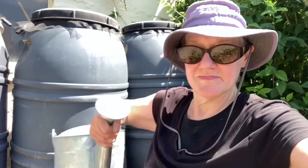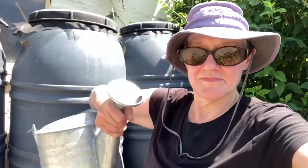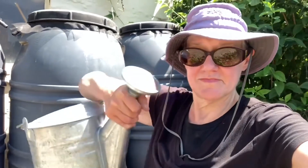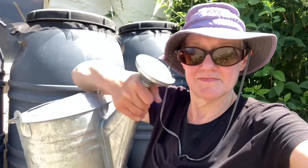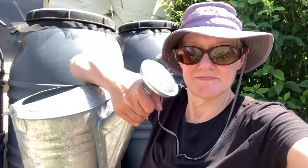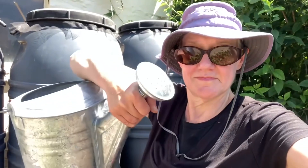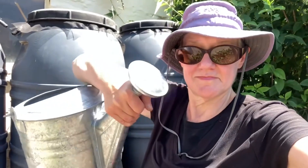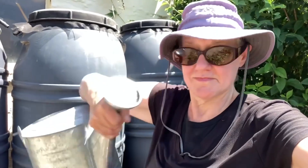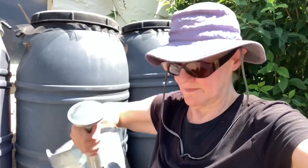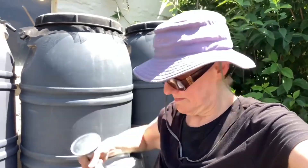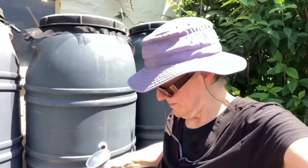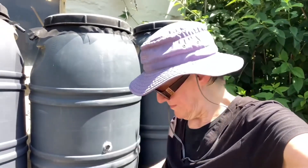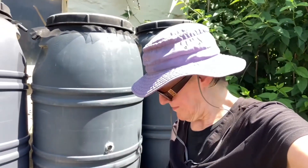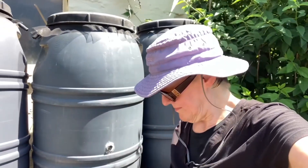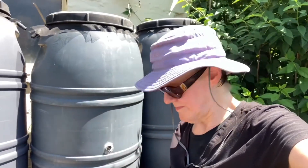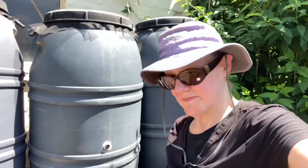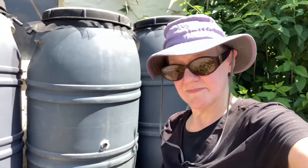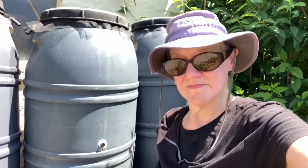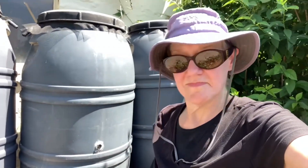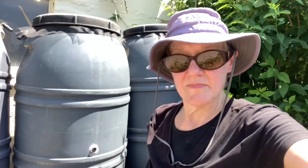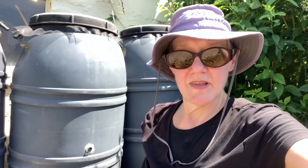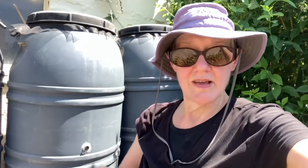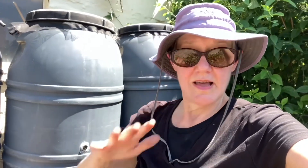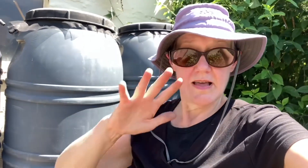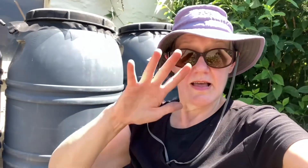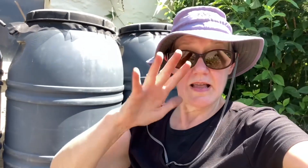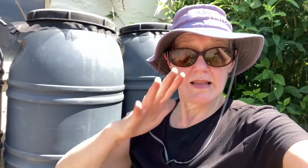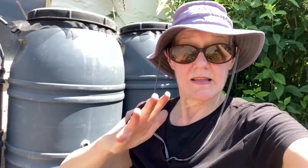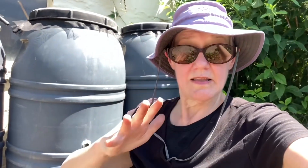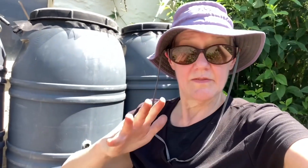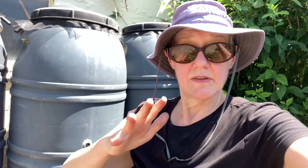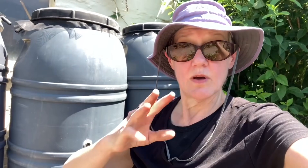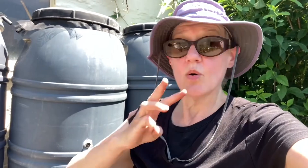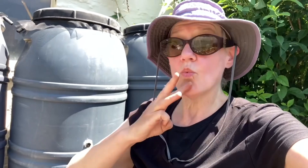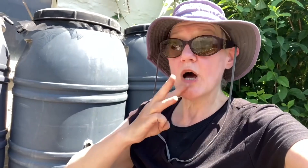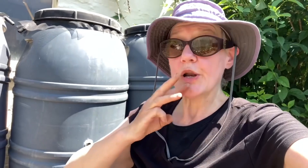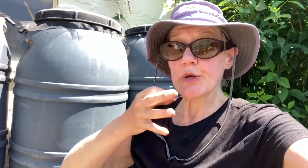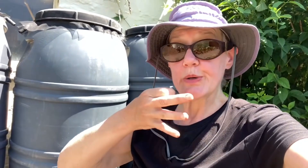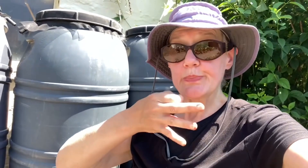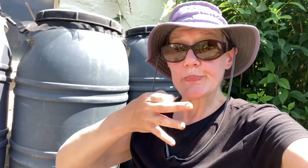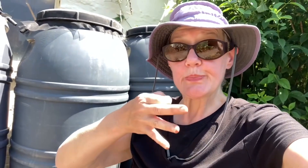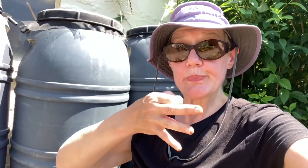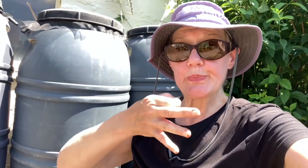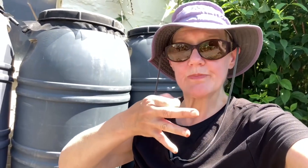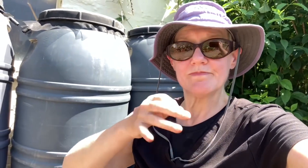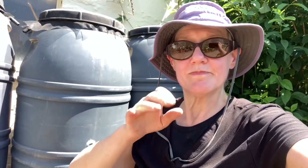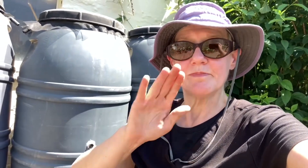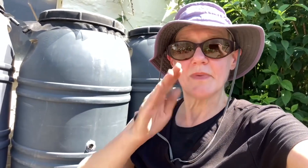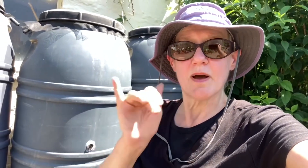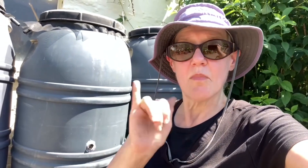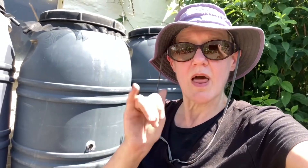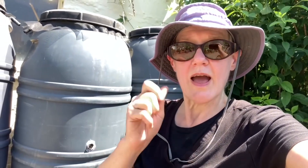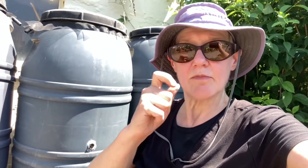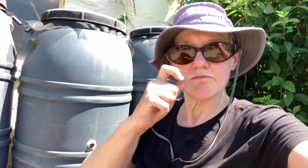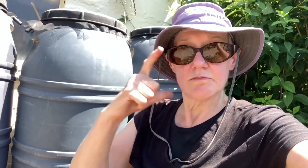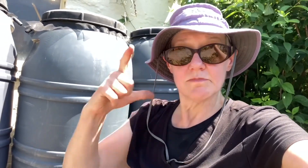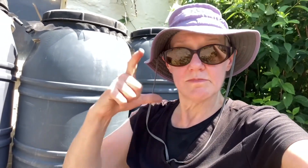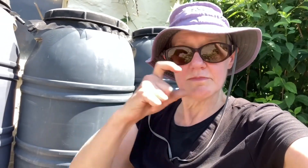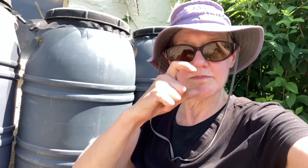the sprayer because if the leaves get wet, the water droplets can act as magnifying